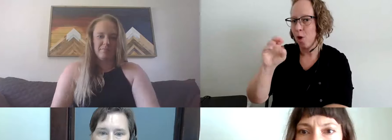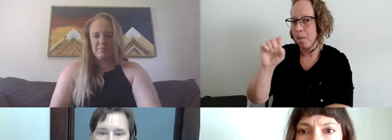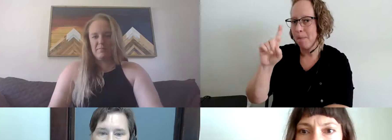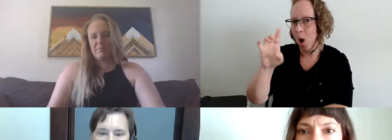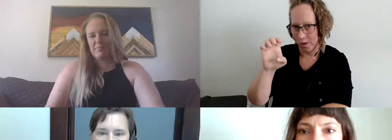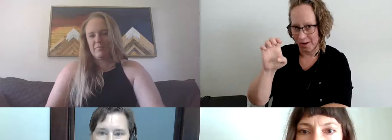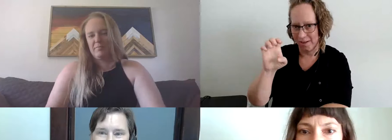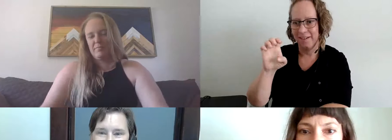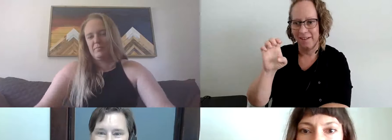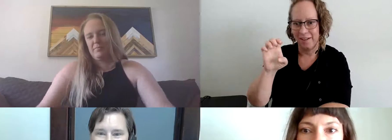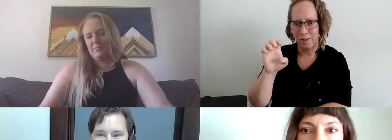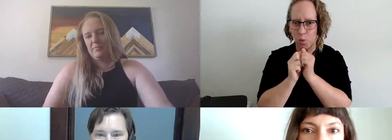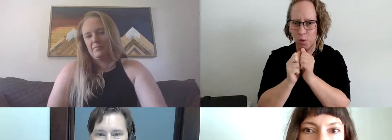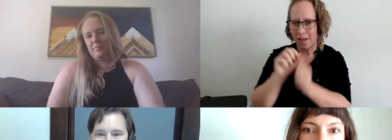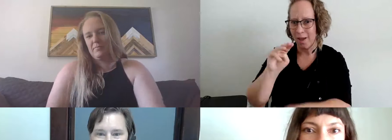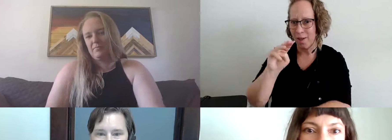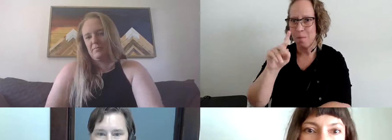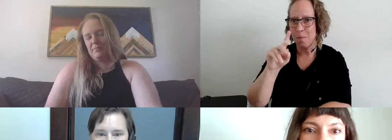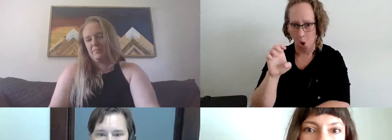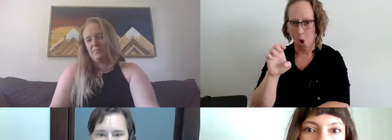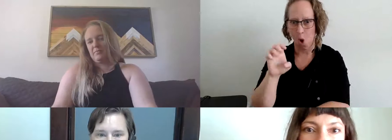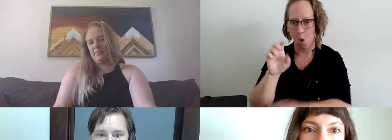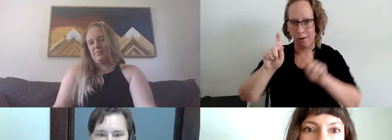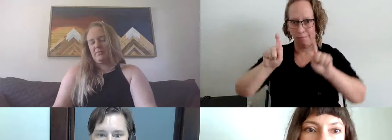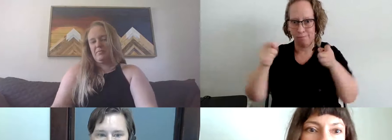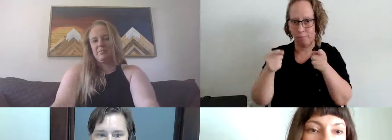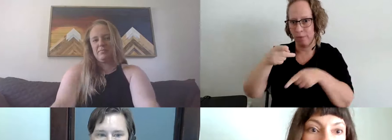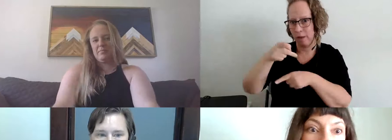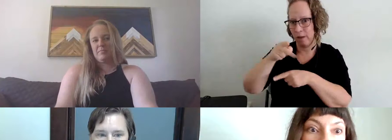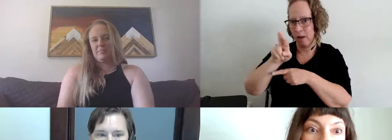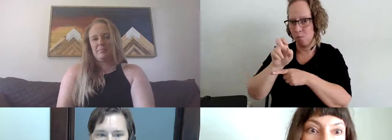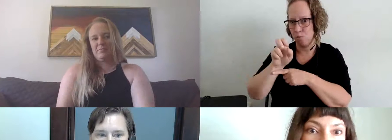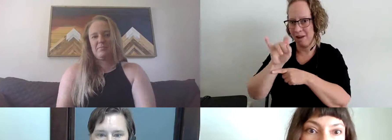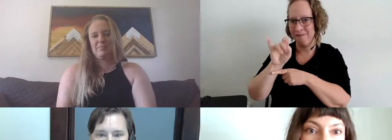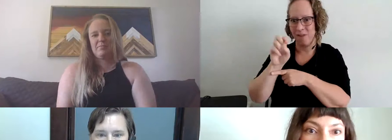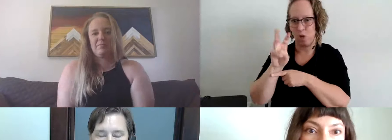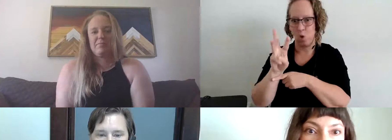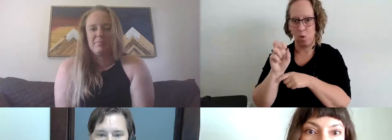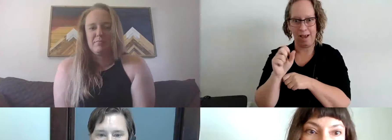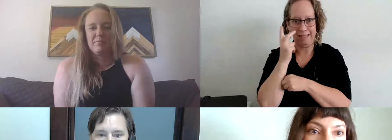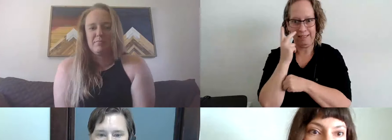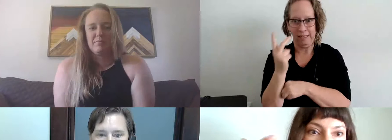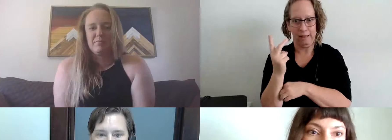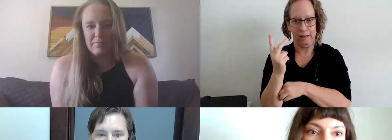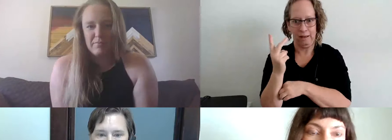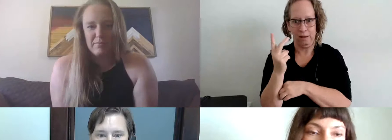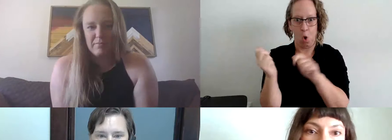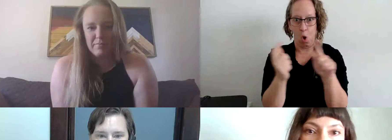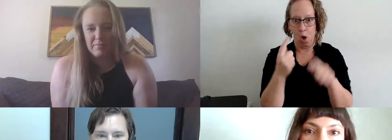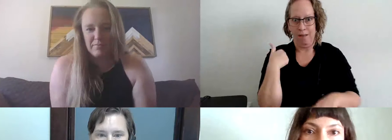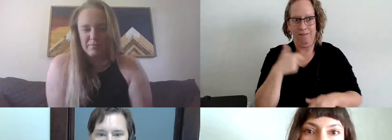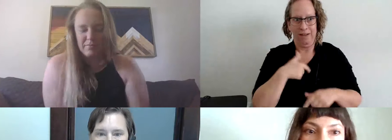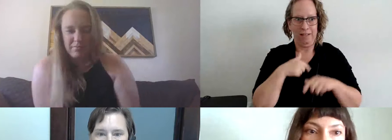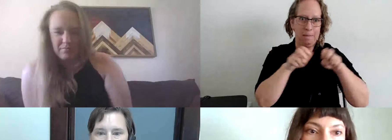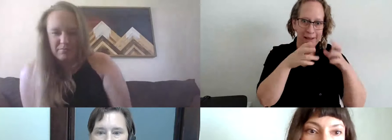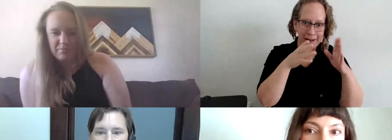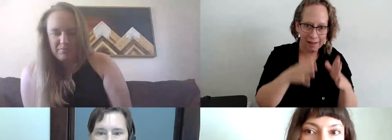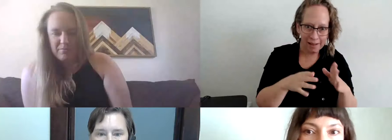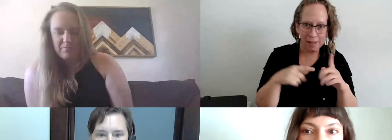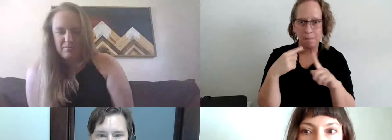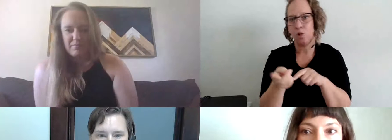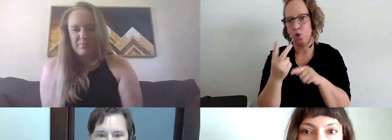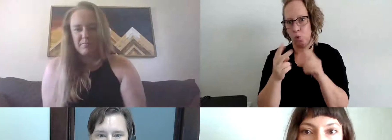It says together mode preview in parentheses. And I'm able to see all of us, the panelists and the